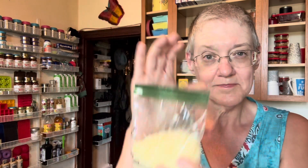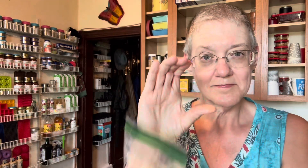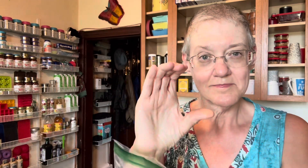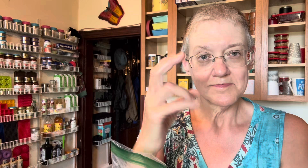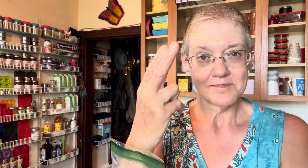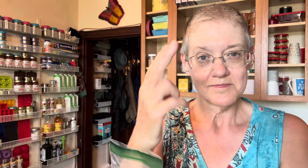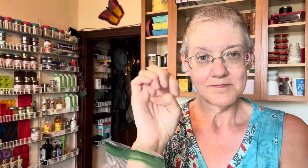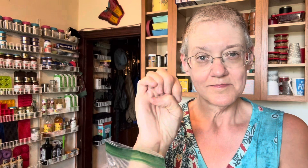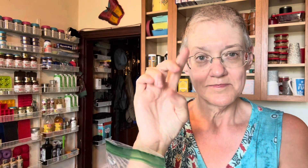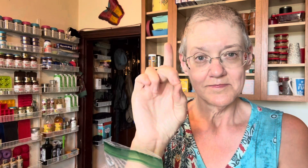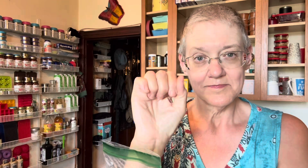Cheddar,